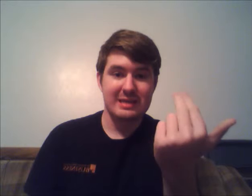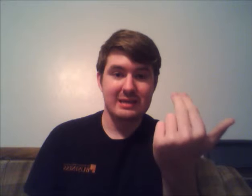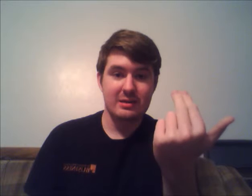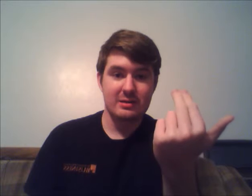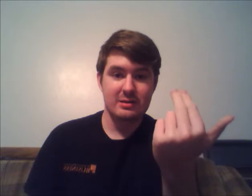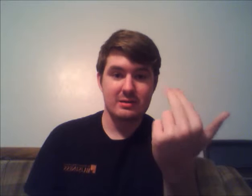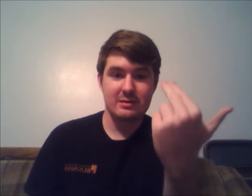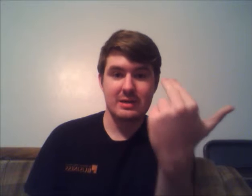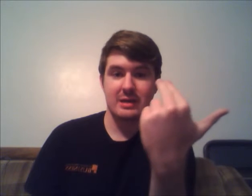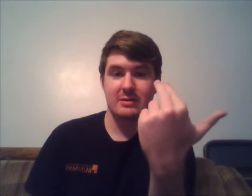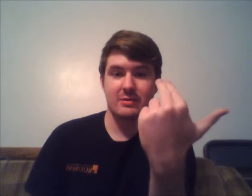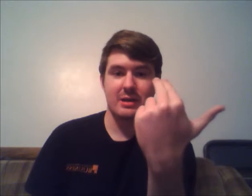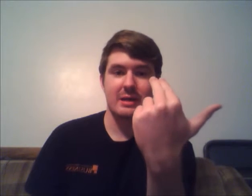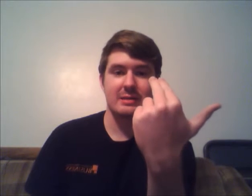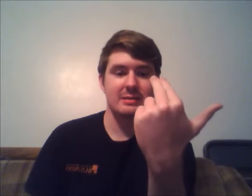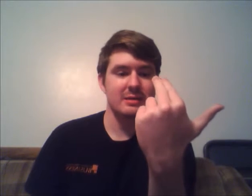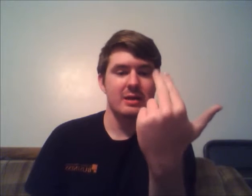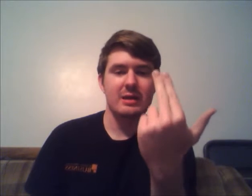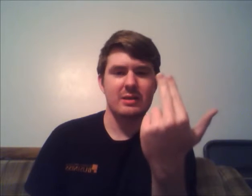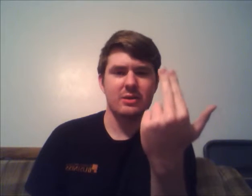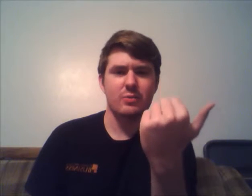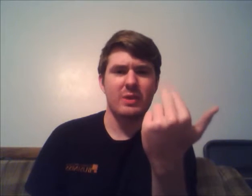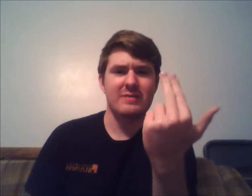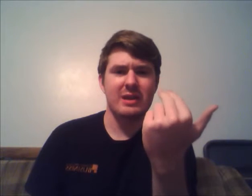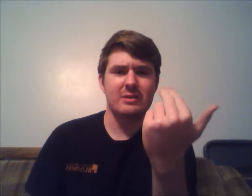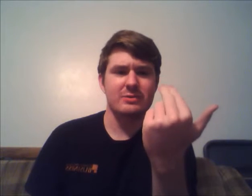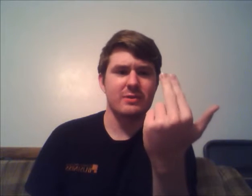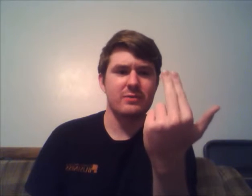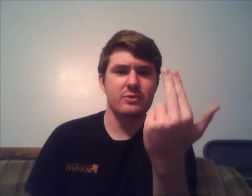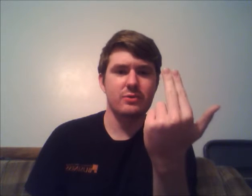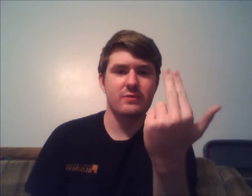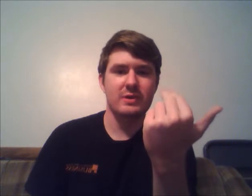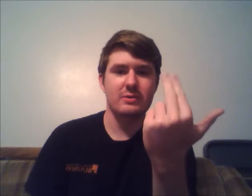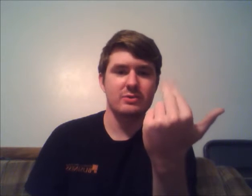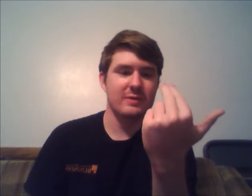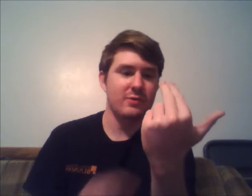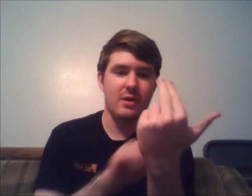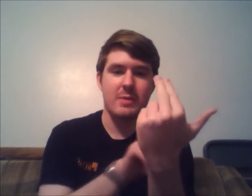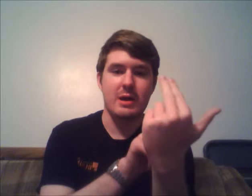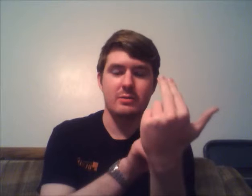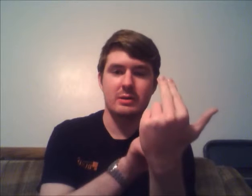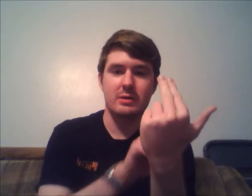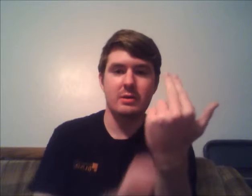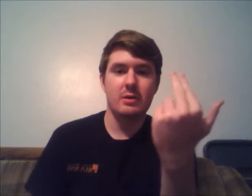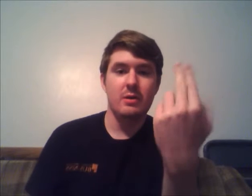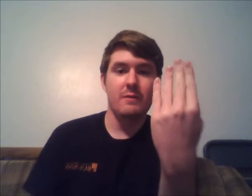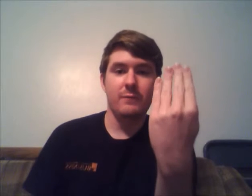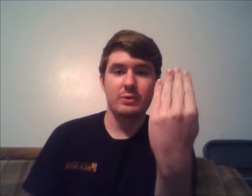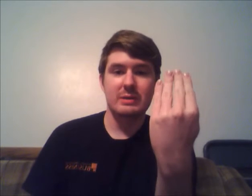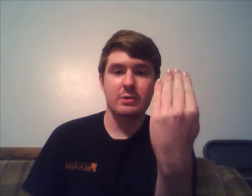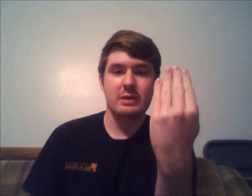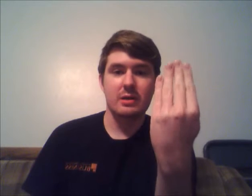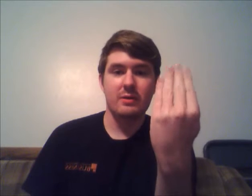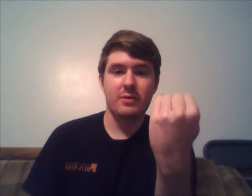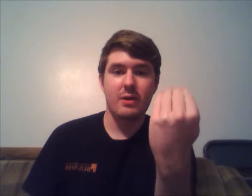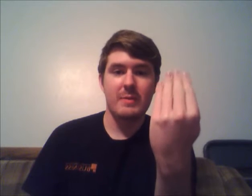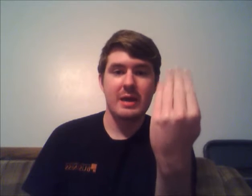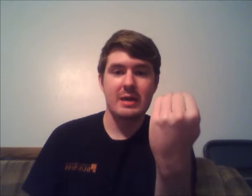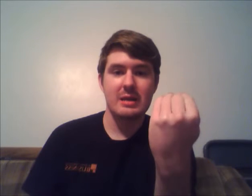13. Okay, your hand is kind of like you're waving at yourself with 2 fingers and you have your thumb out. 14, we're going to tuck our thumb in and we're